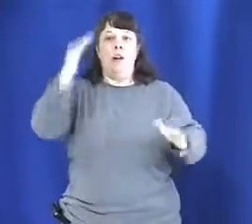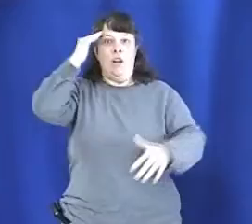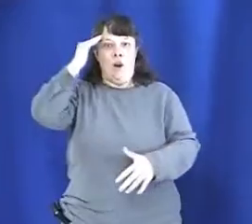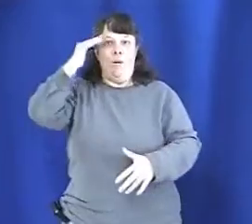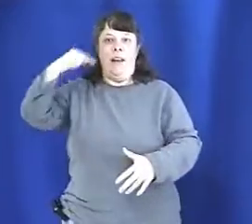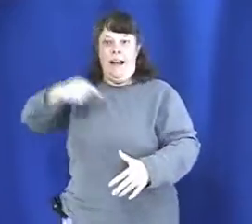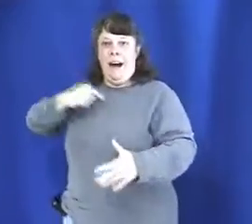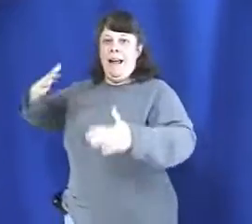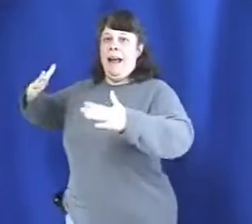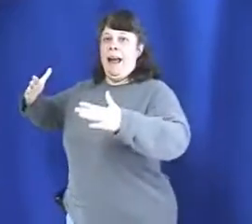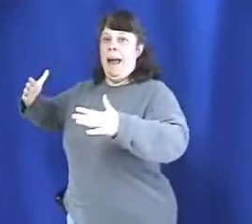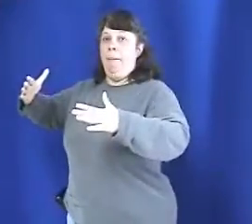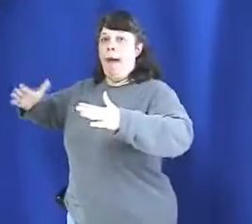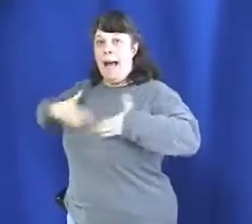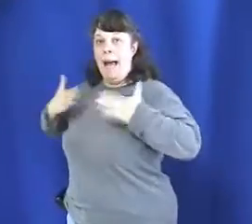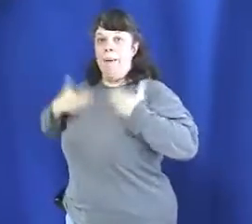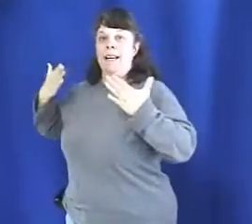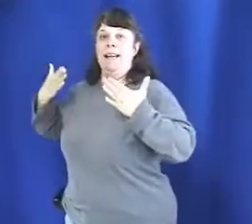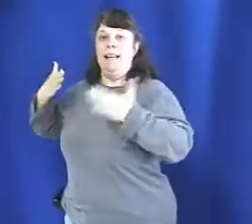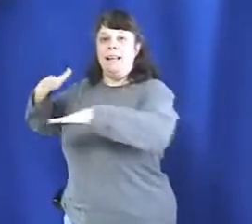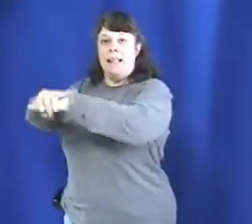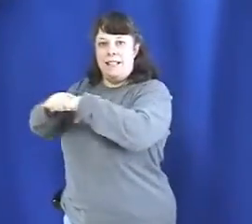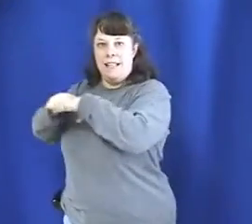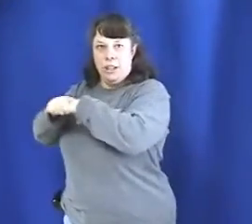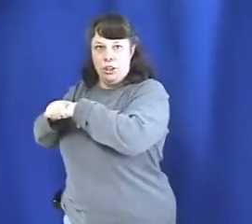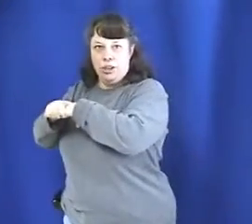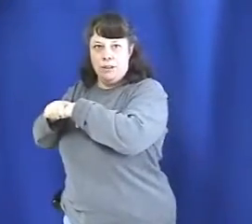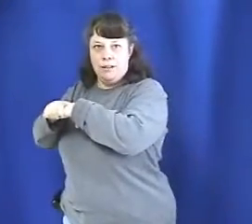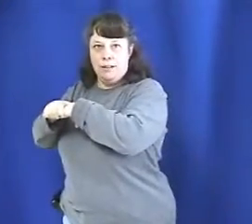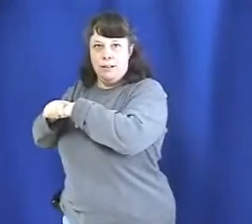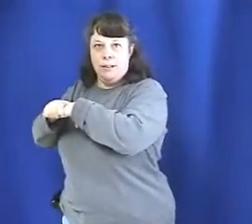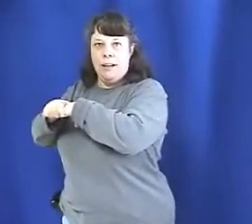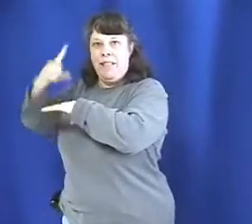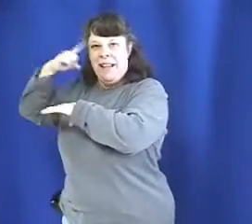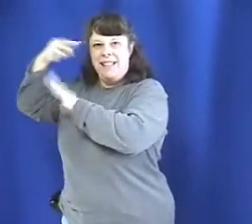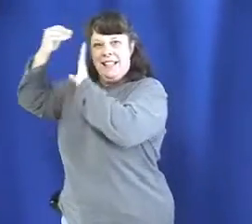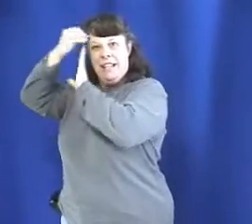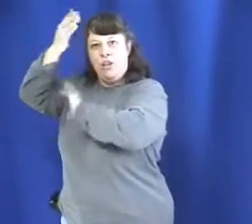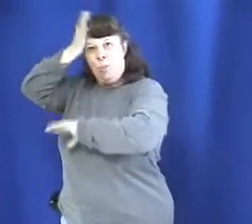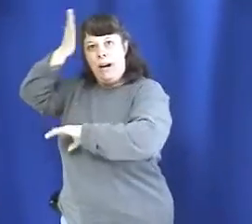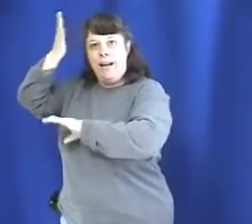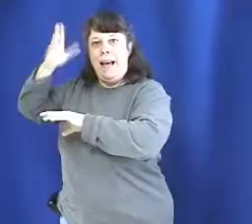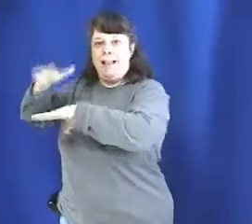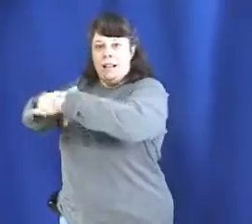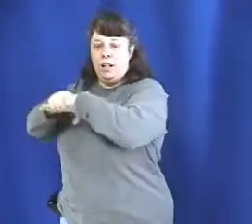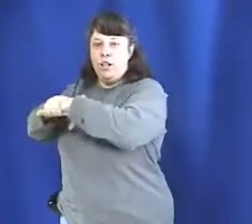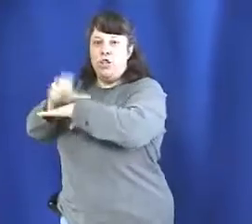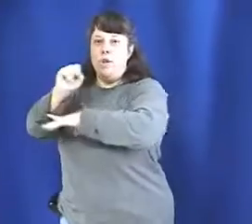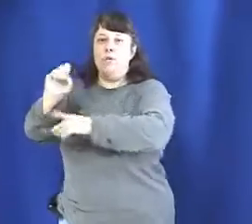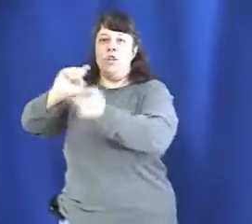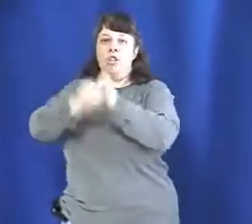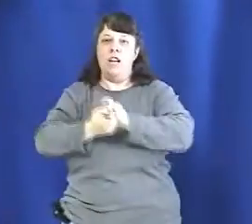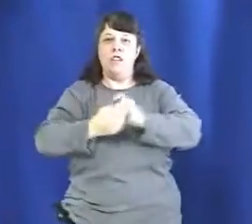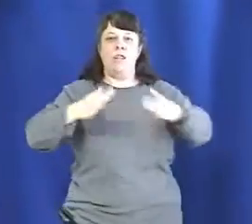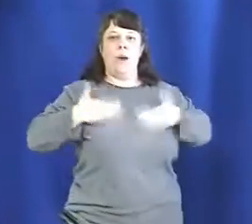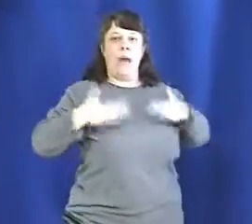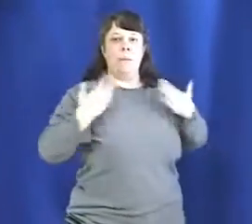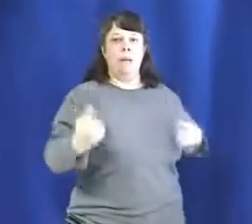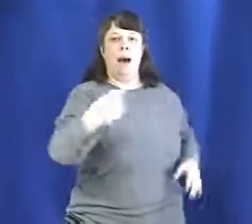already know that I am happy is English. And that's in your brain as English. So if you can change that to happy